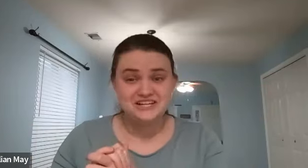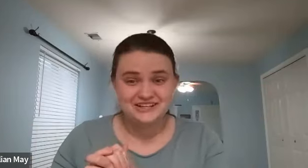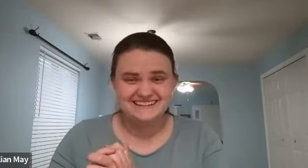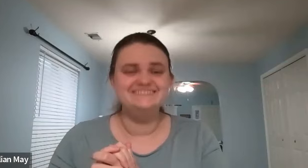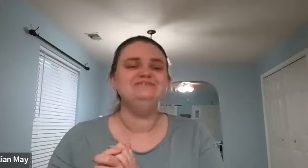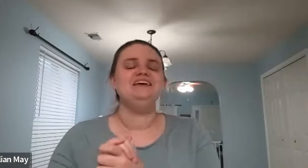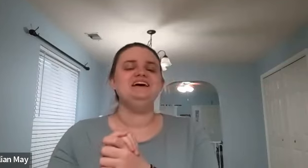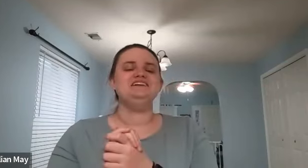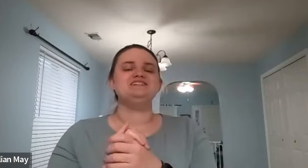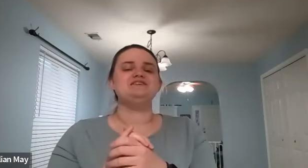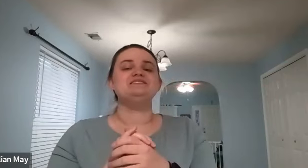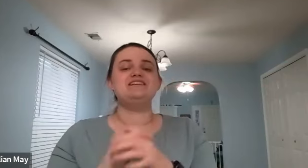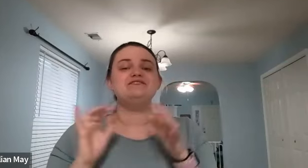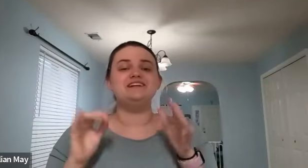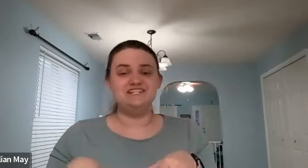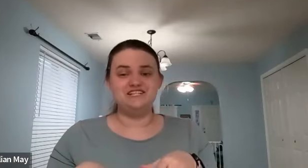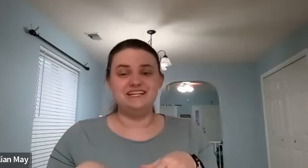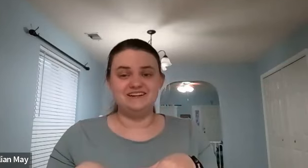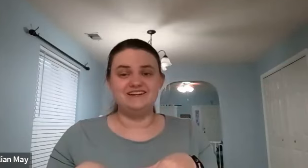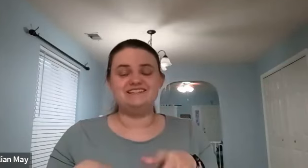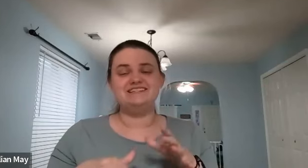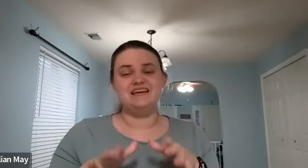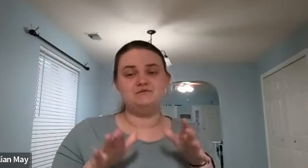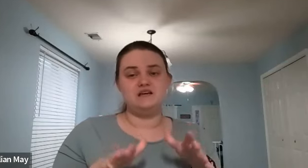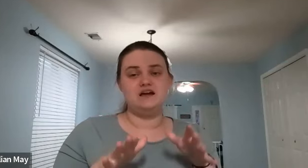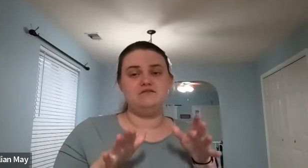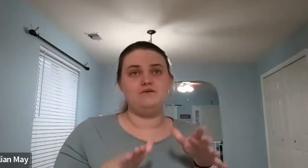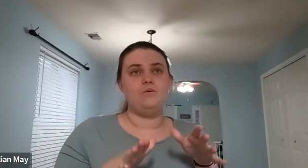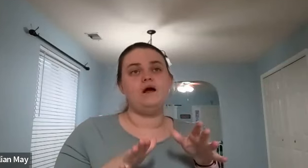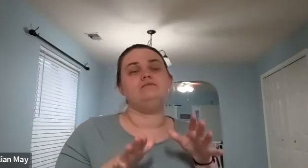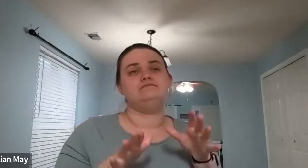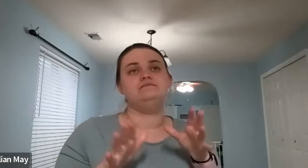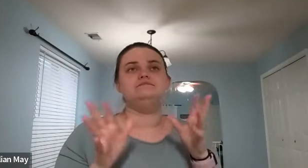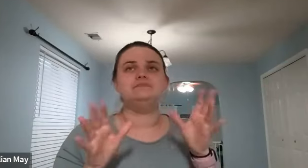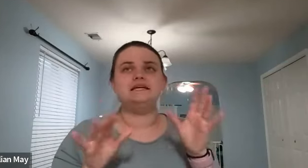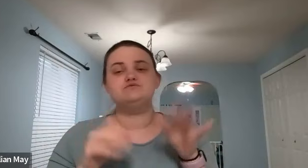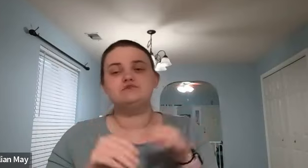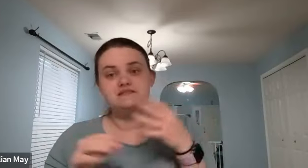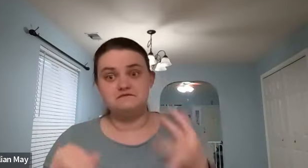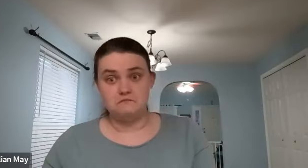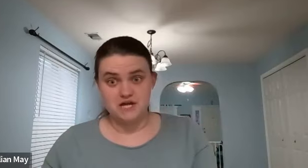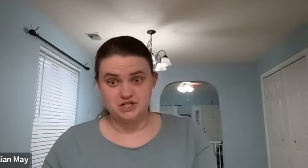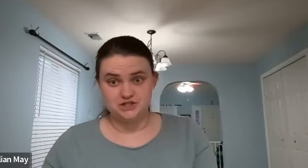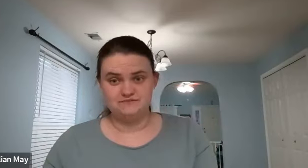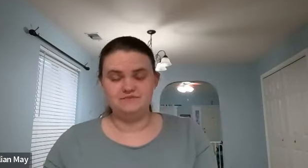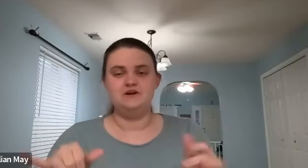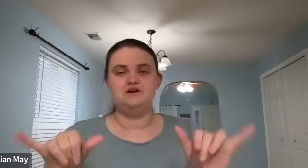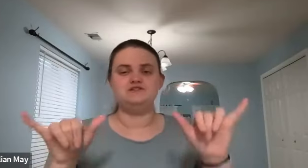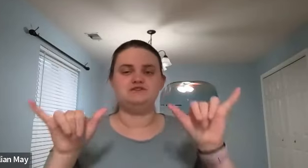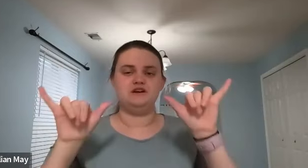engineer. So the sign for engineer is the same sign for, well, is really the sign for measure. So you're gonna have